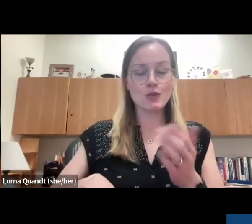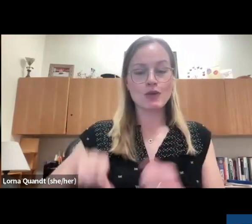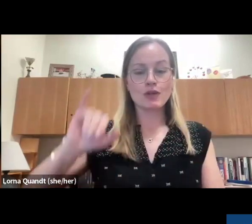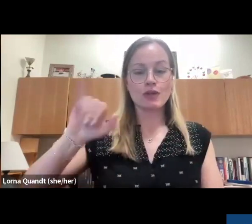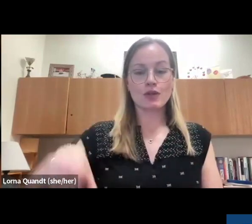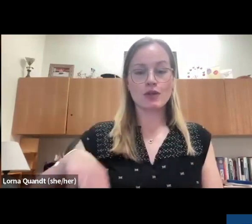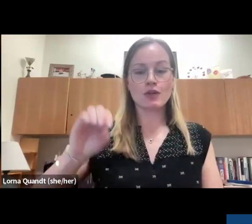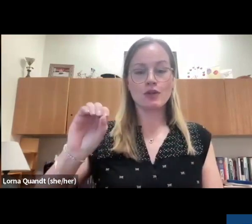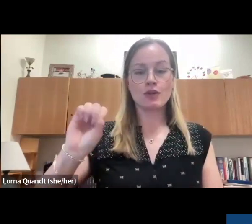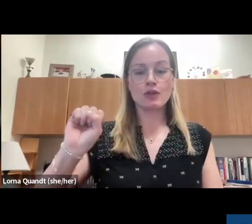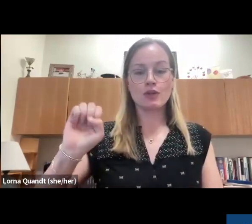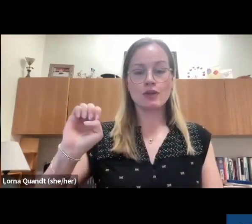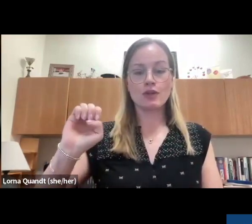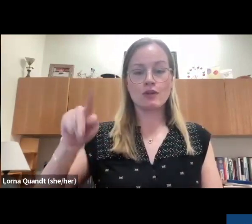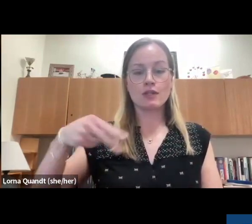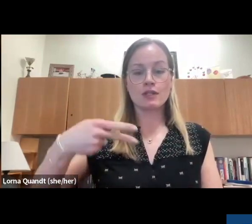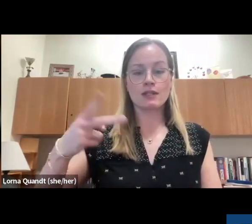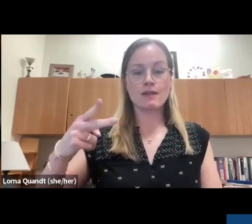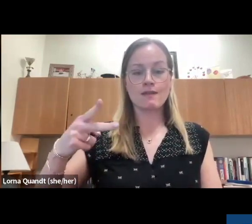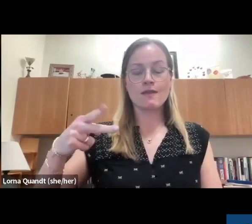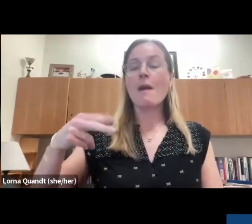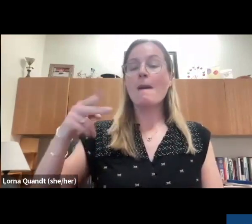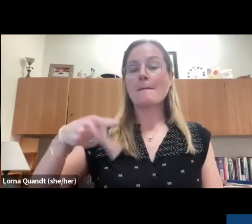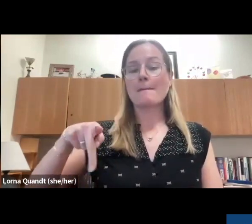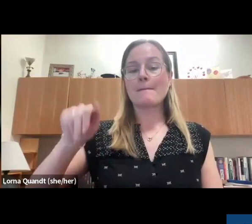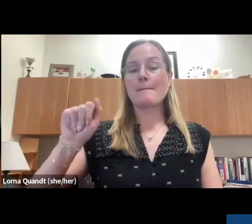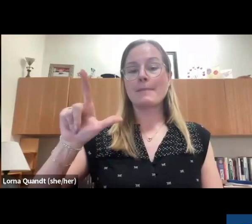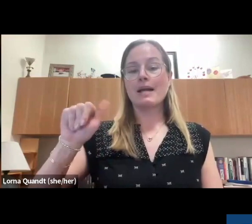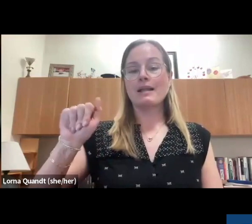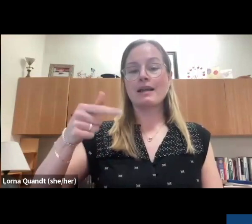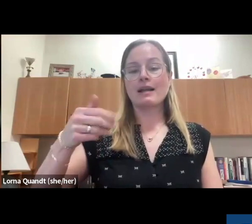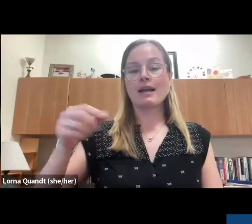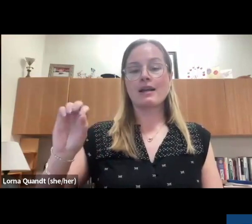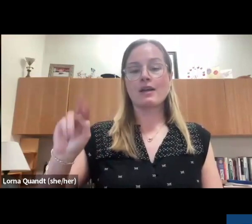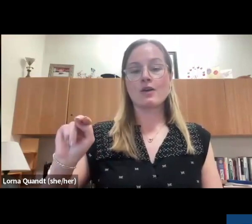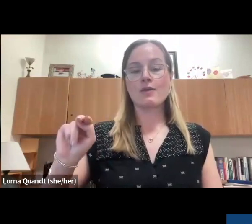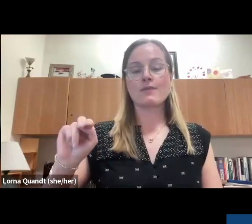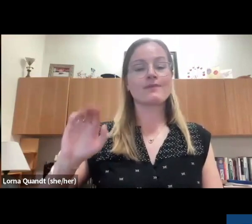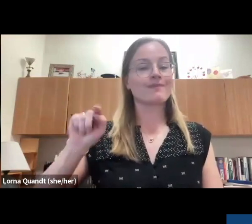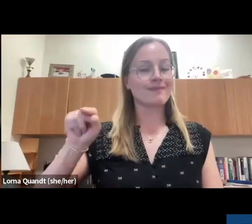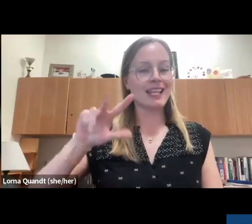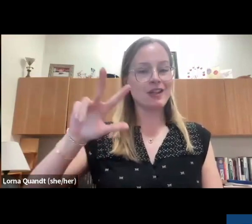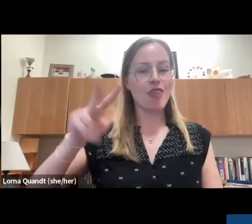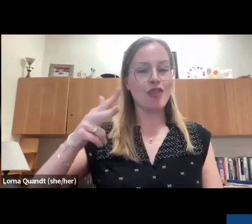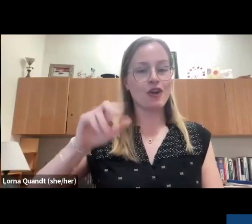And with that, I'm going to turn it over to my graduate student, Joseph